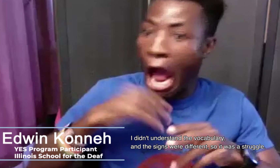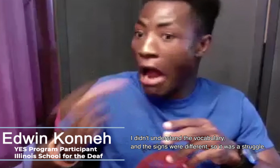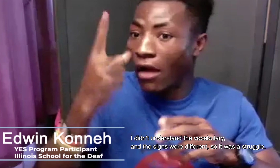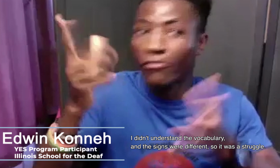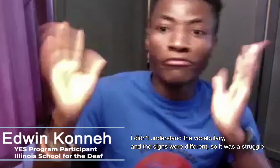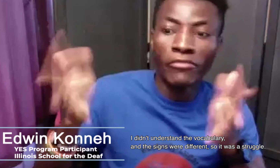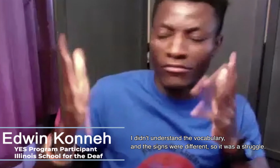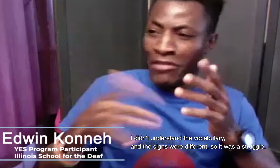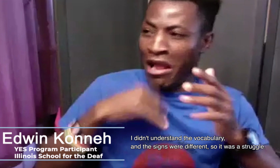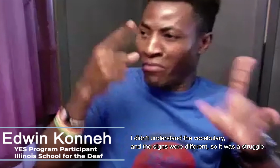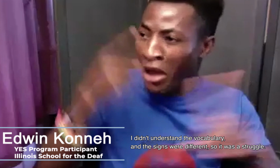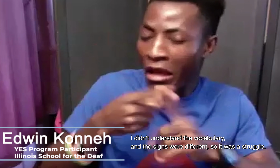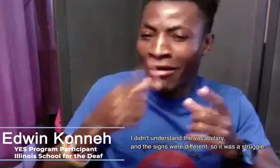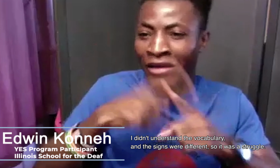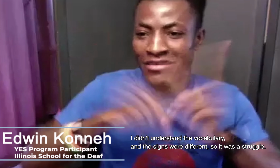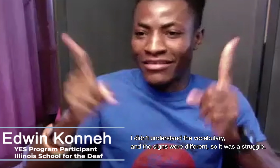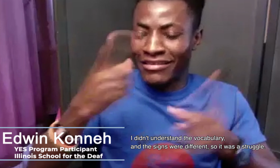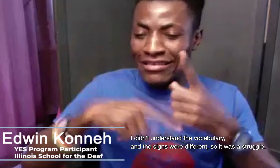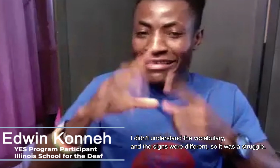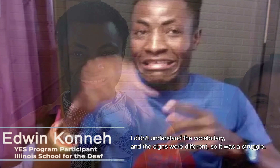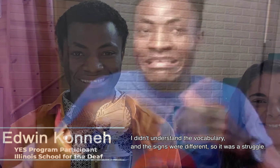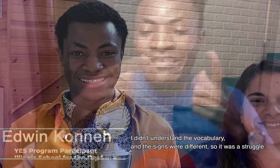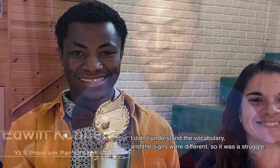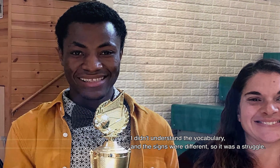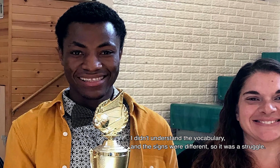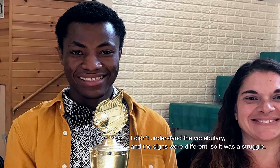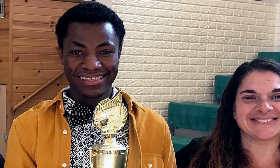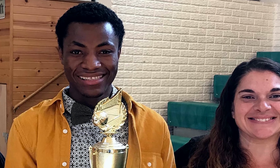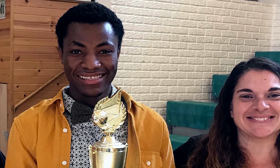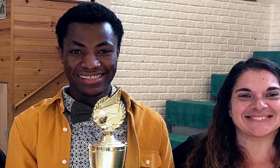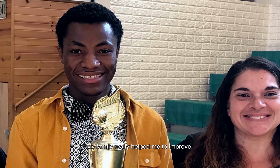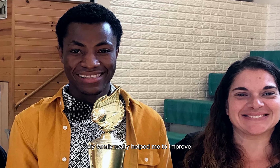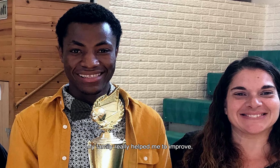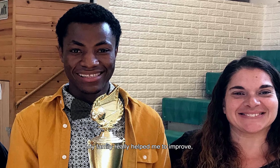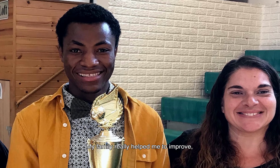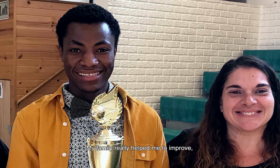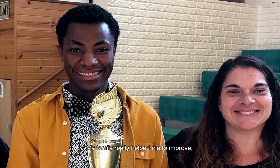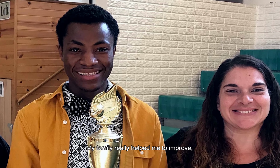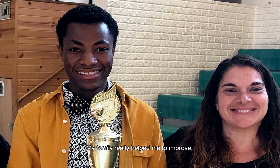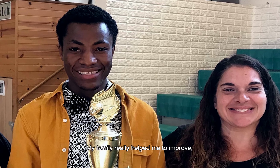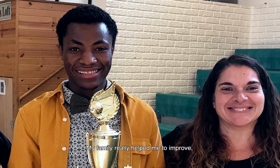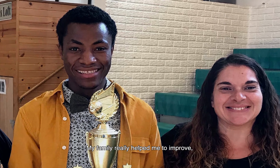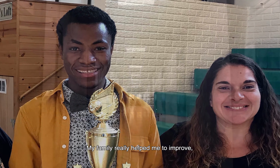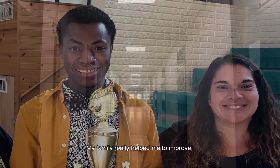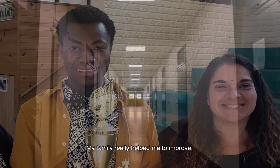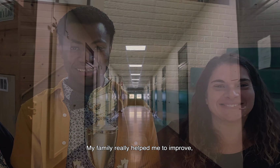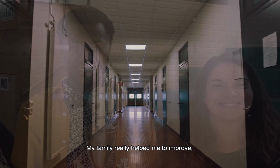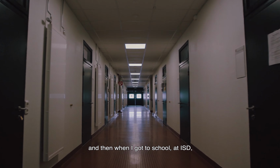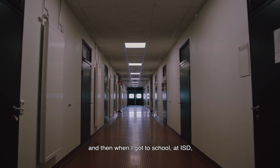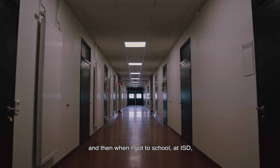understand the vocabulary, and the signs were different. So it was a struggle. My family really helped me to improve. And then when I got